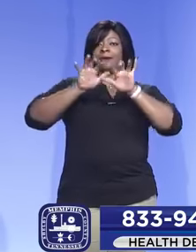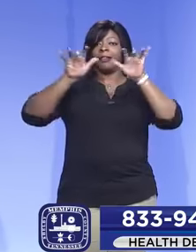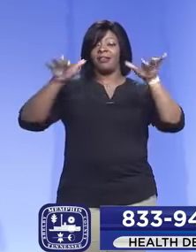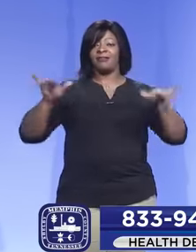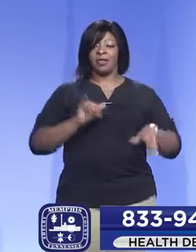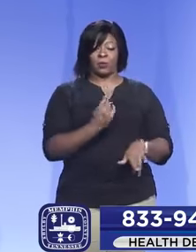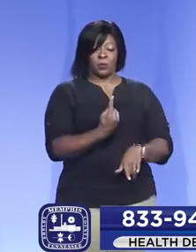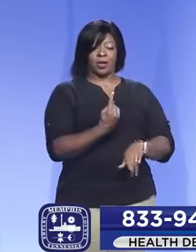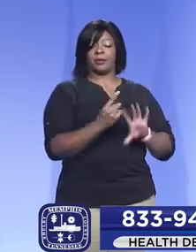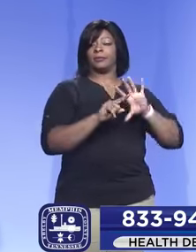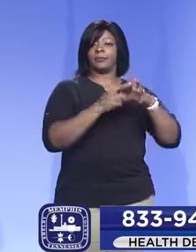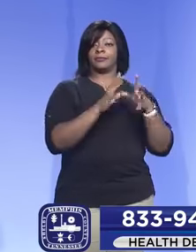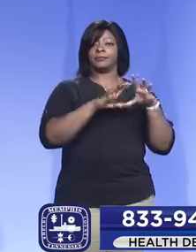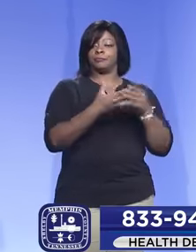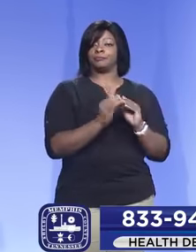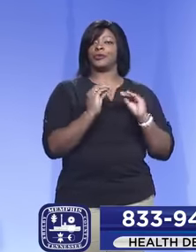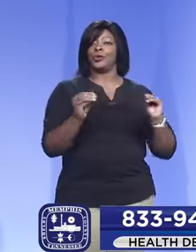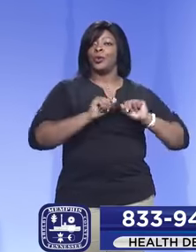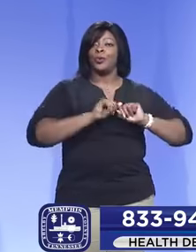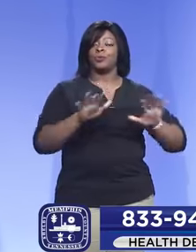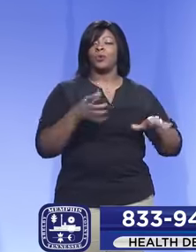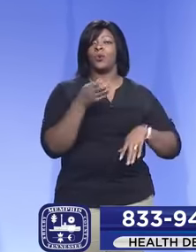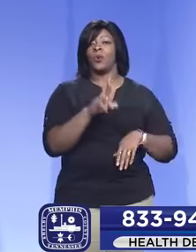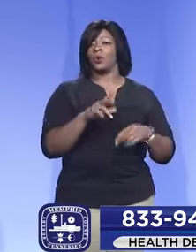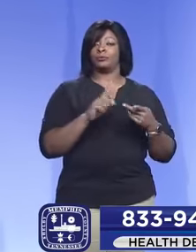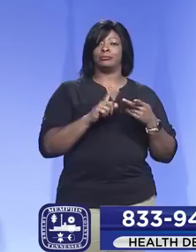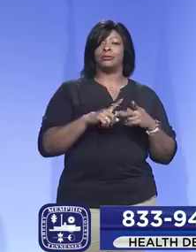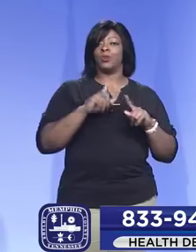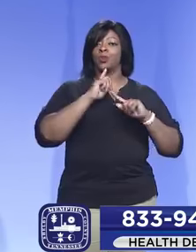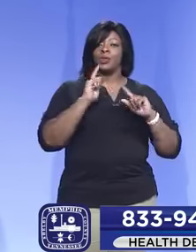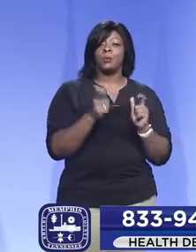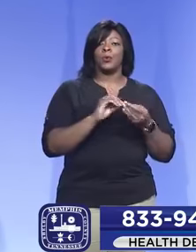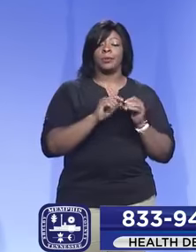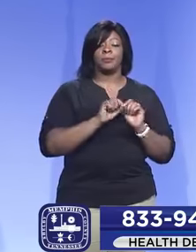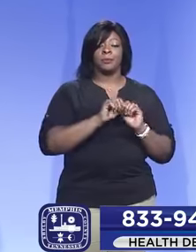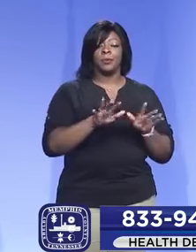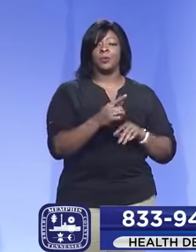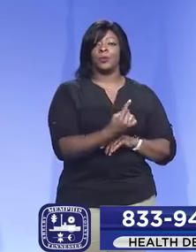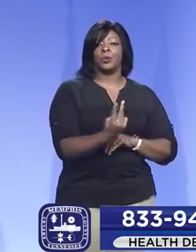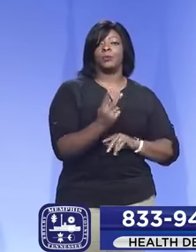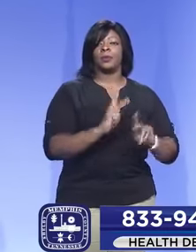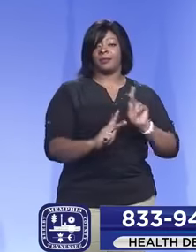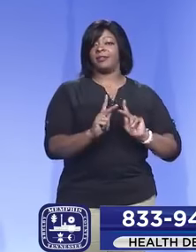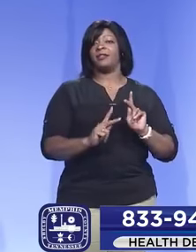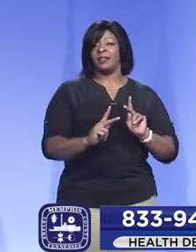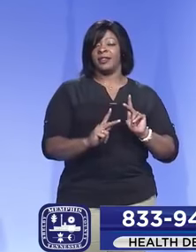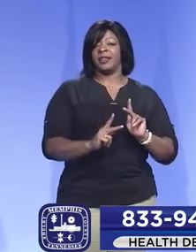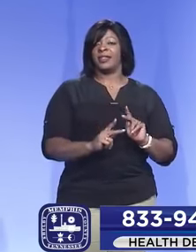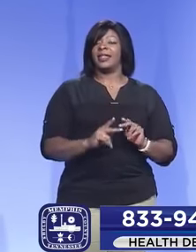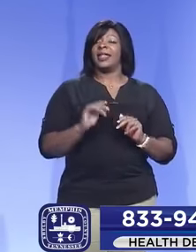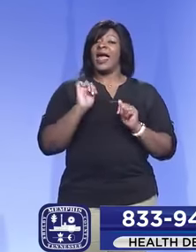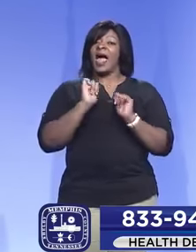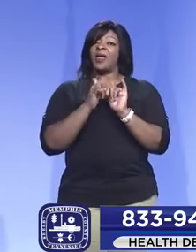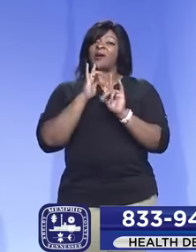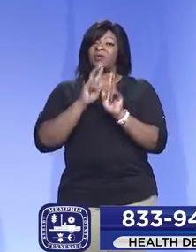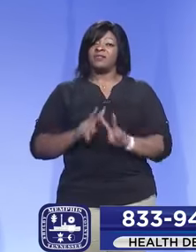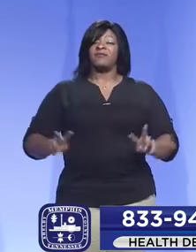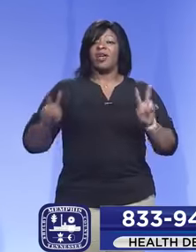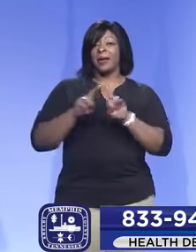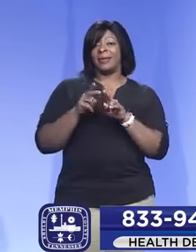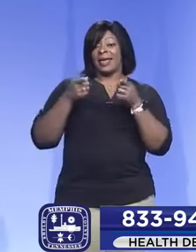one case may become no cases or a very small number of cases. Where that's going to be valuable in